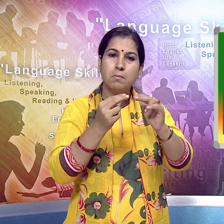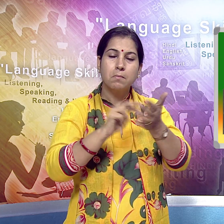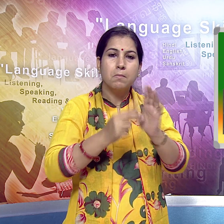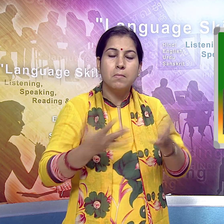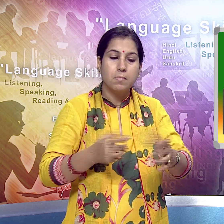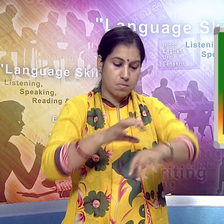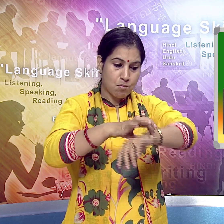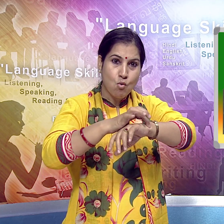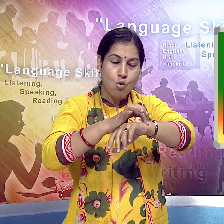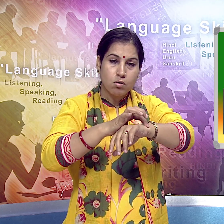and the person